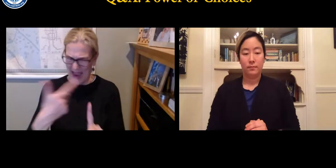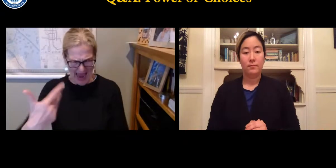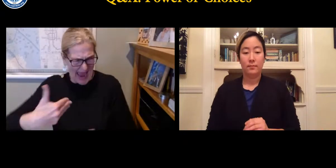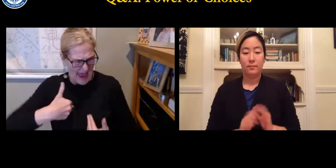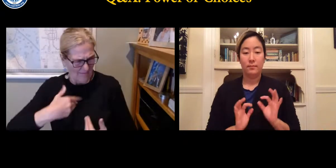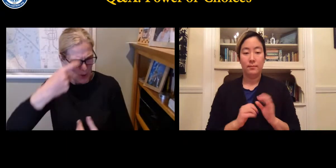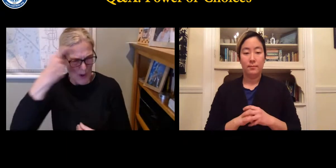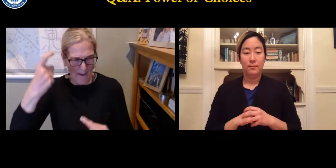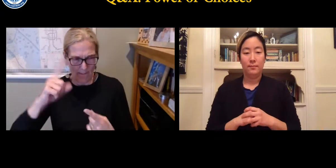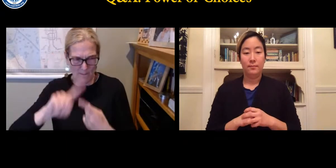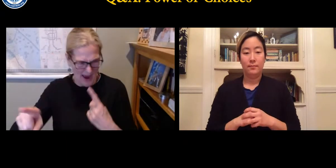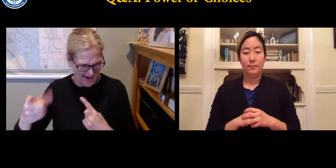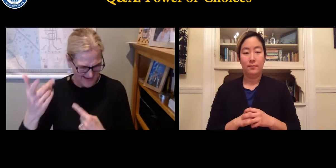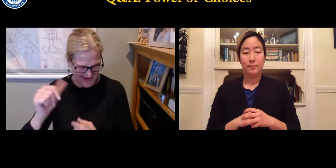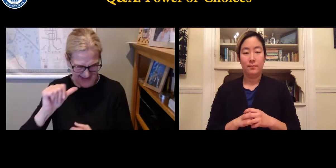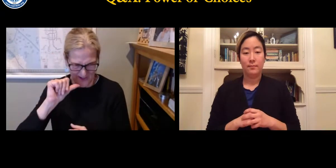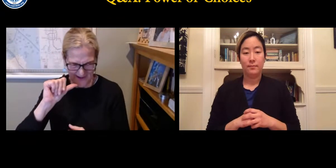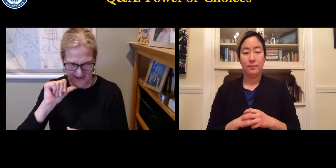individuals like that?